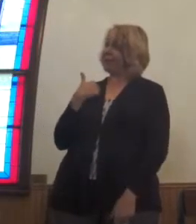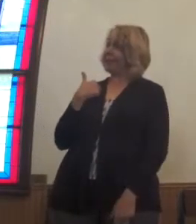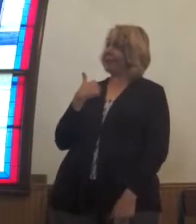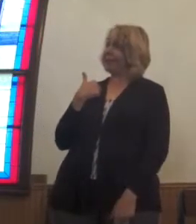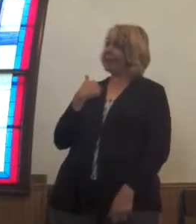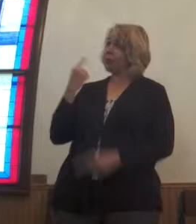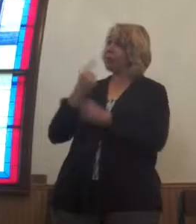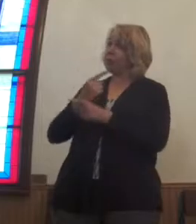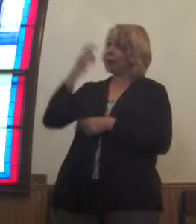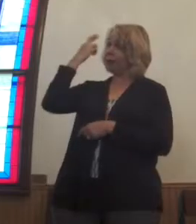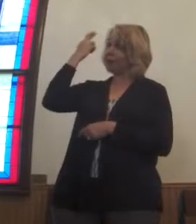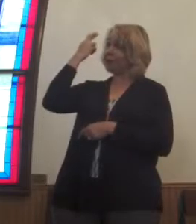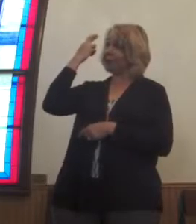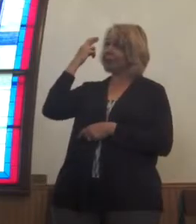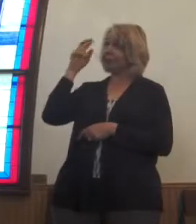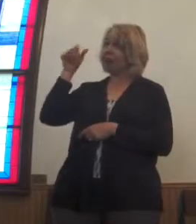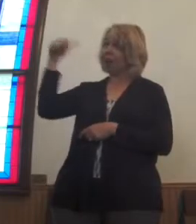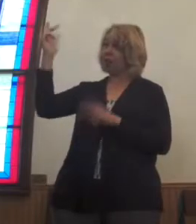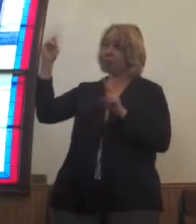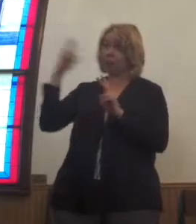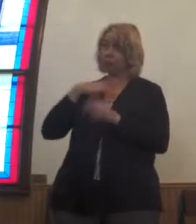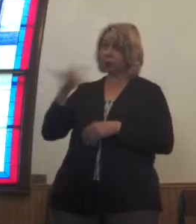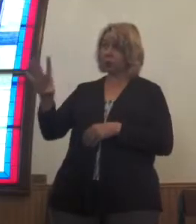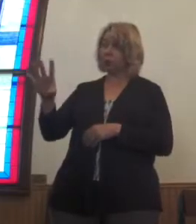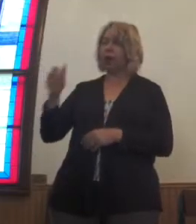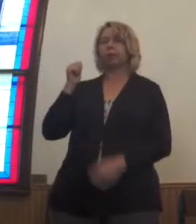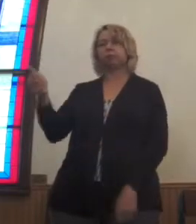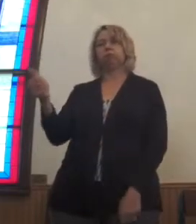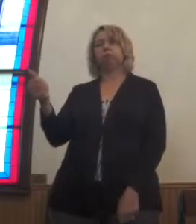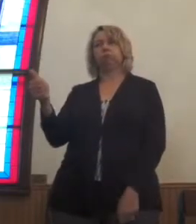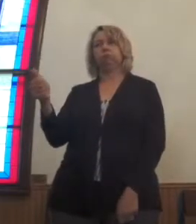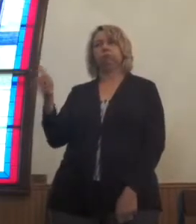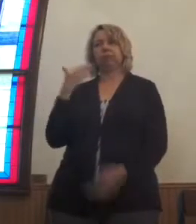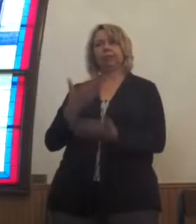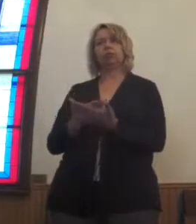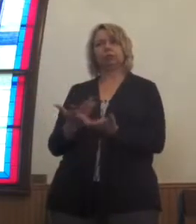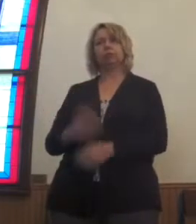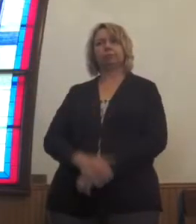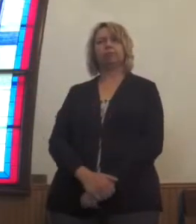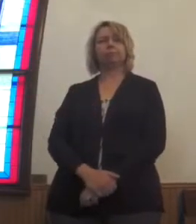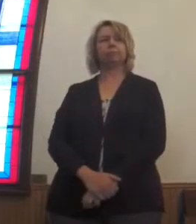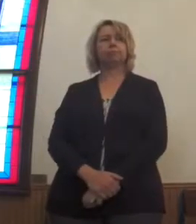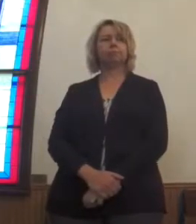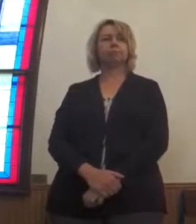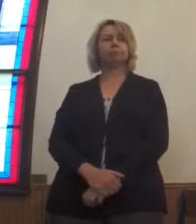right reasons. All right. I'm just going to leave it right at that. Yes.